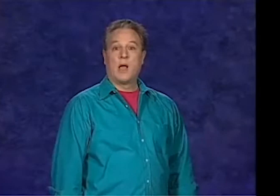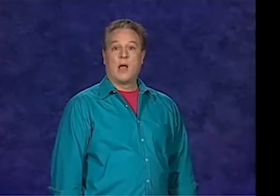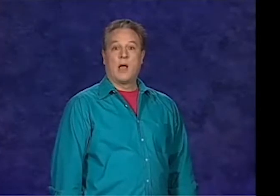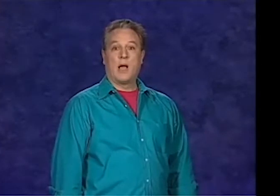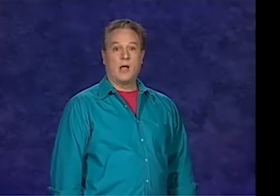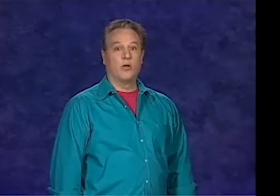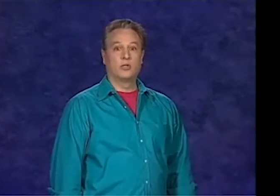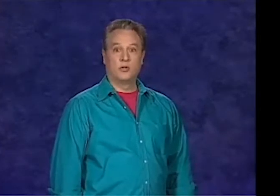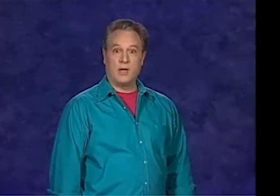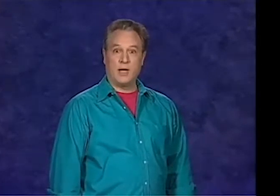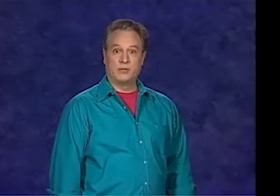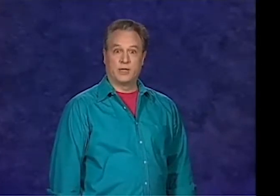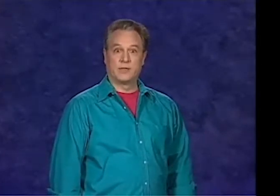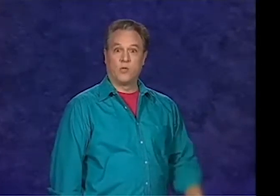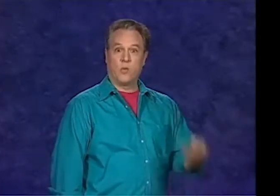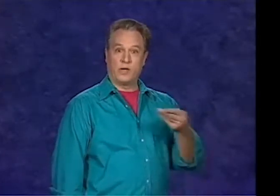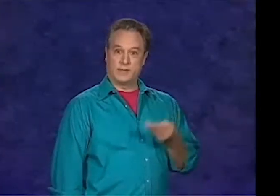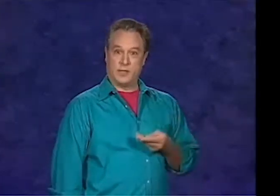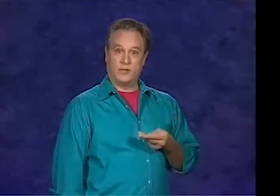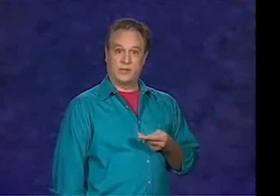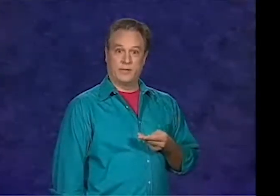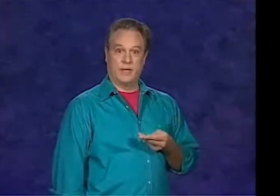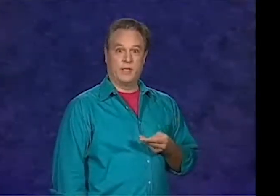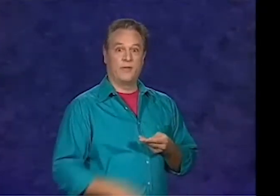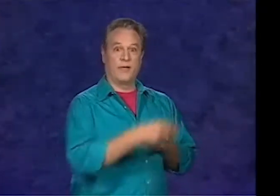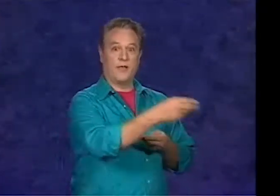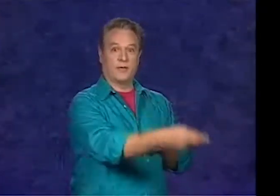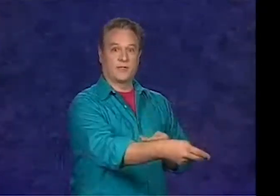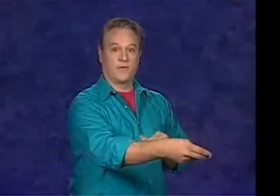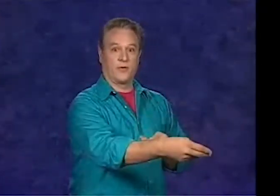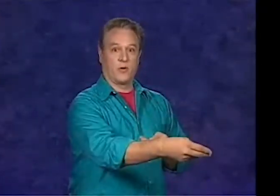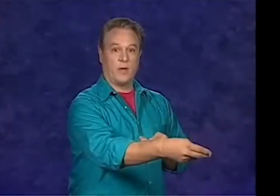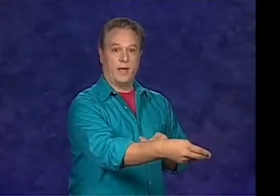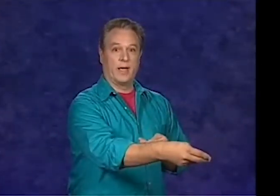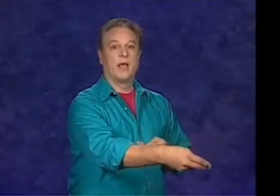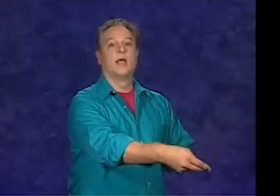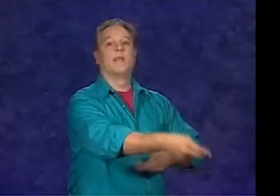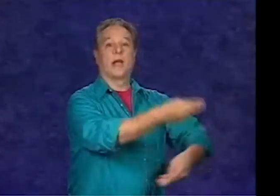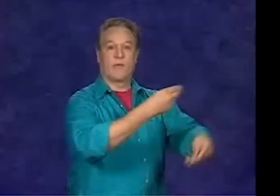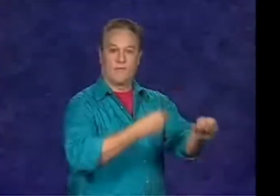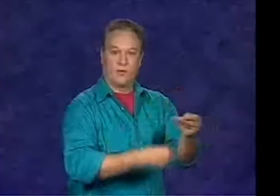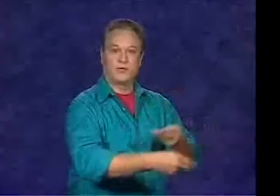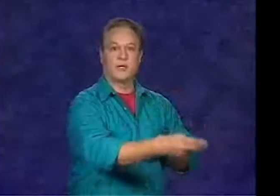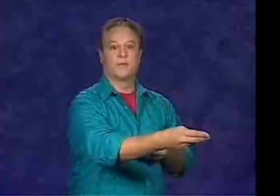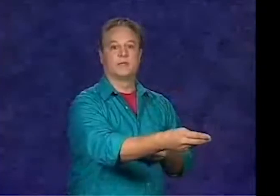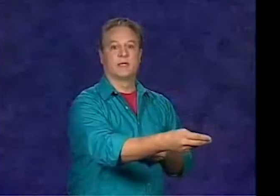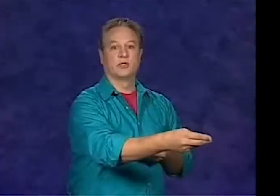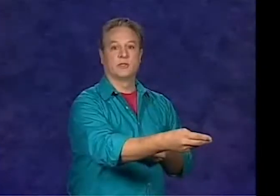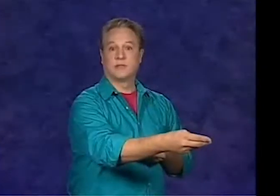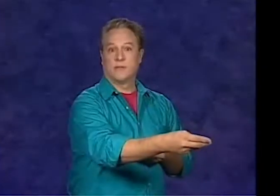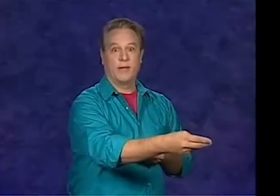I hold two objects. One is close to me, the other is further away. Then I reverse positions by exchanging them.